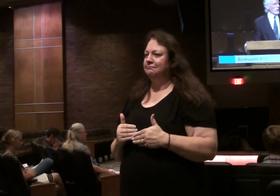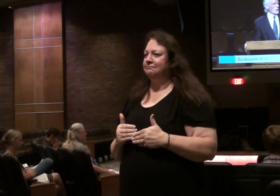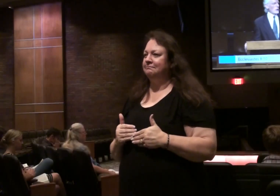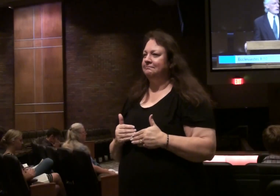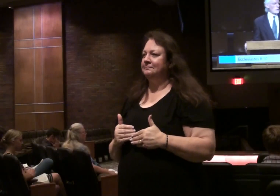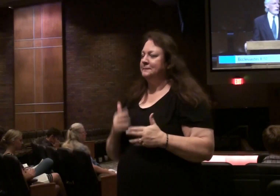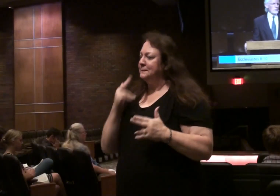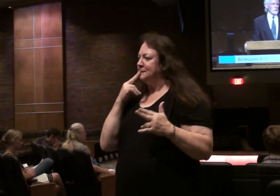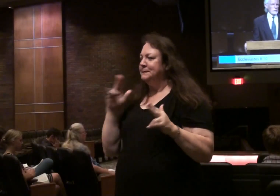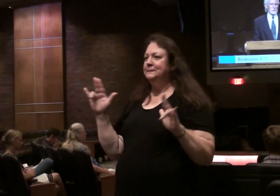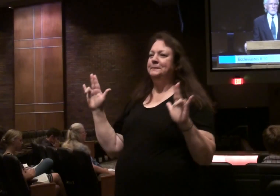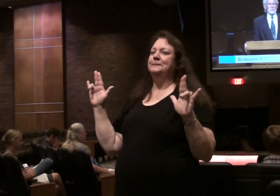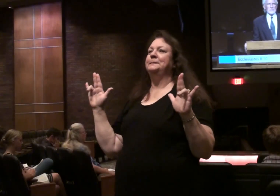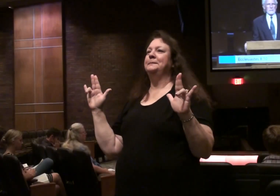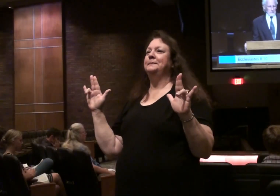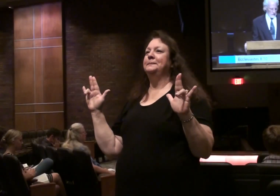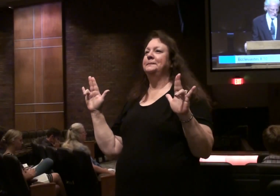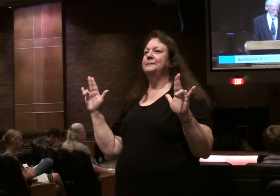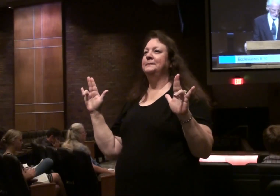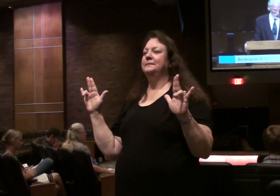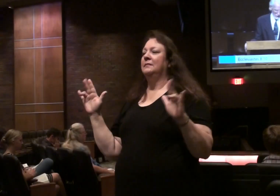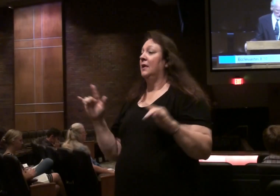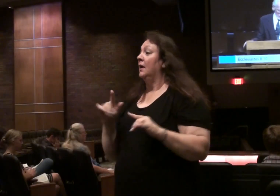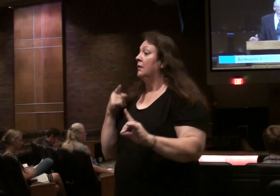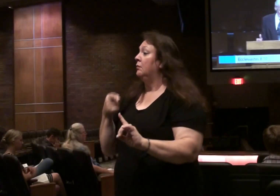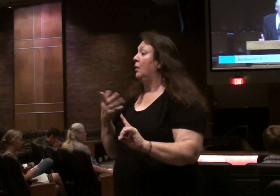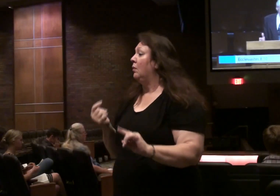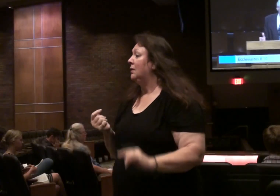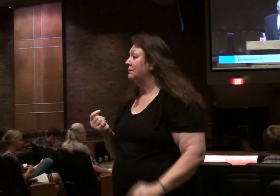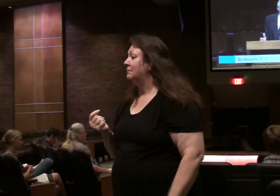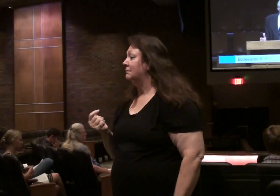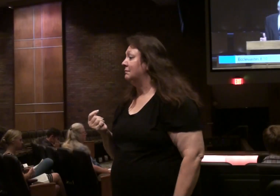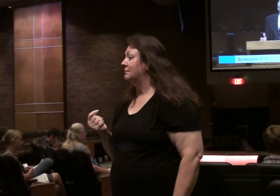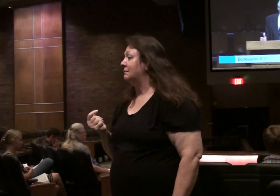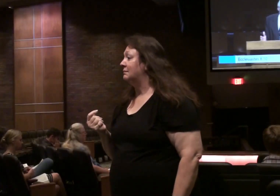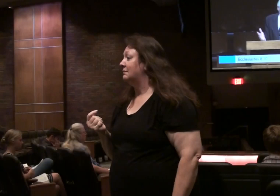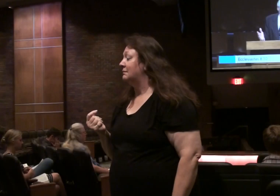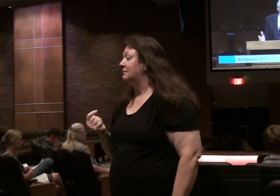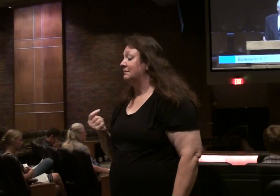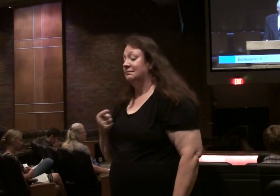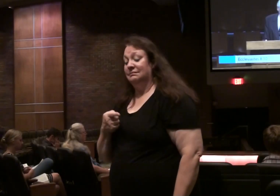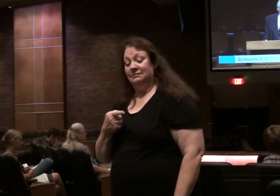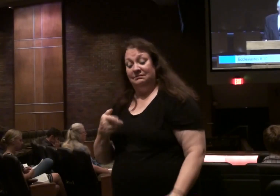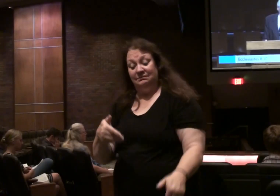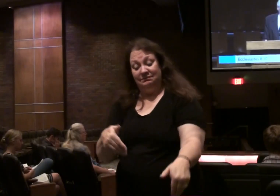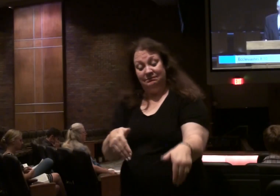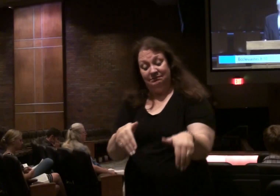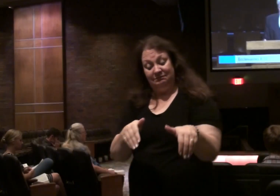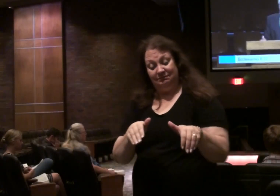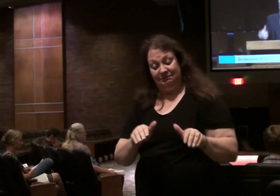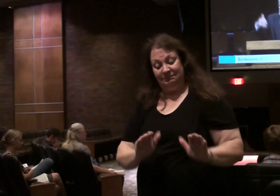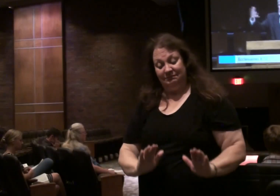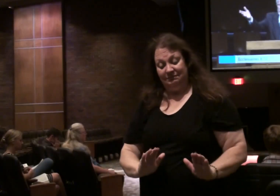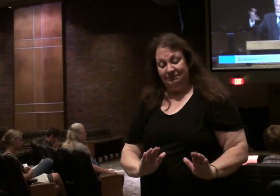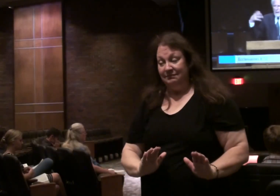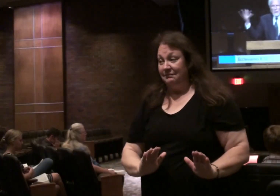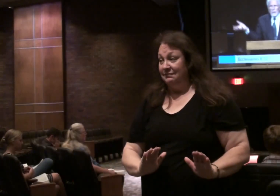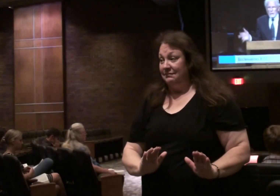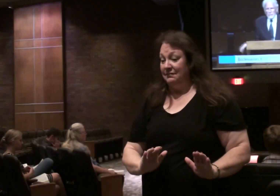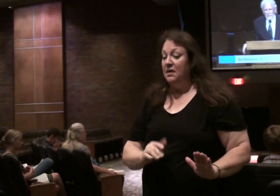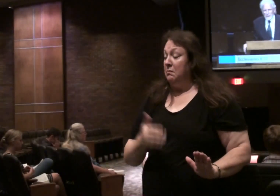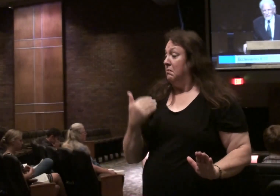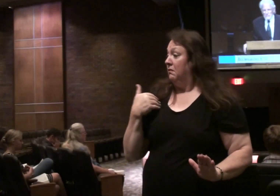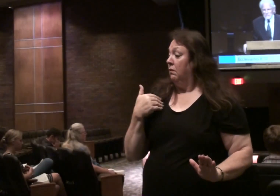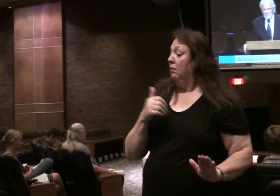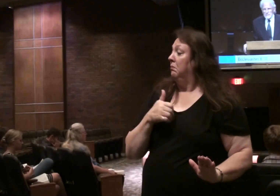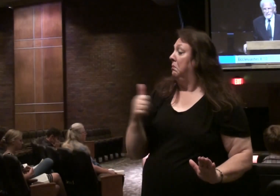being very good and righteous, but the point is, the wicked are buried. And they used to go in and out of the